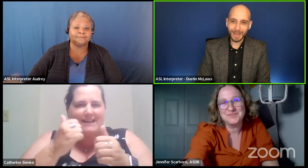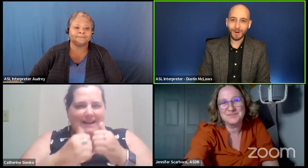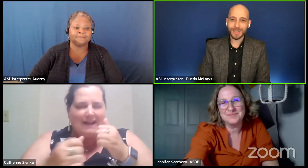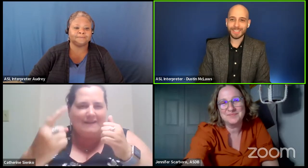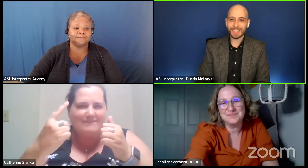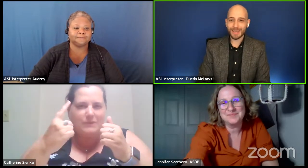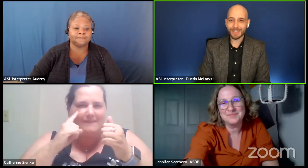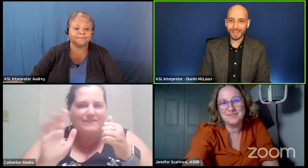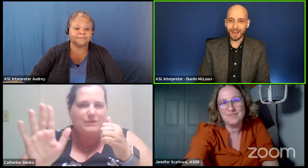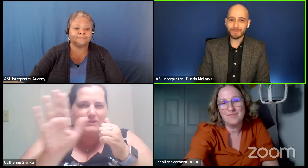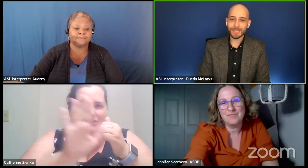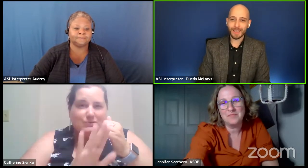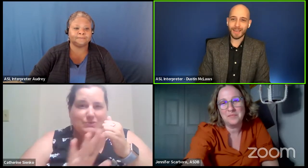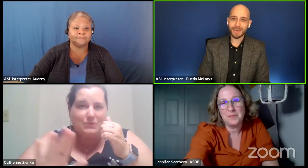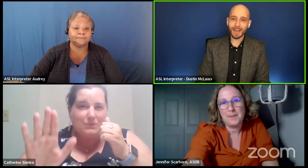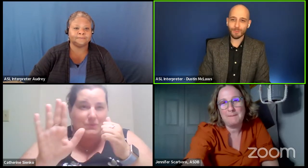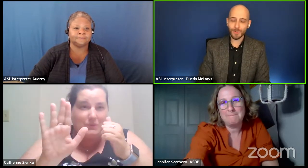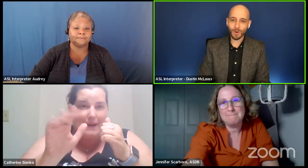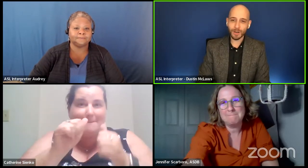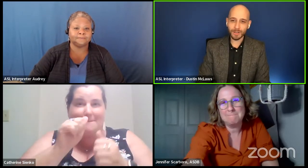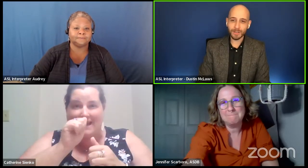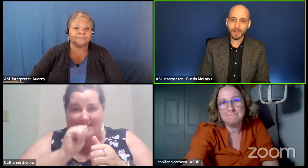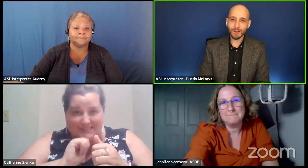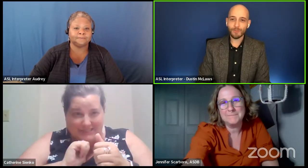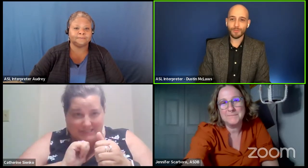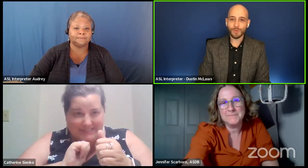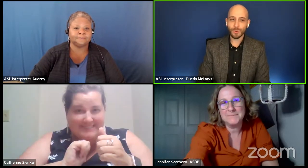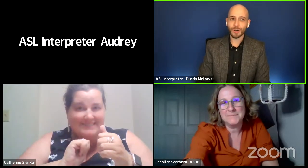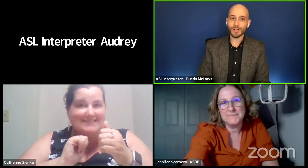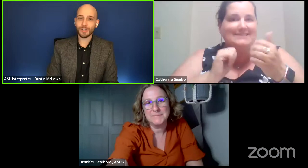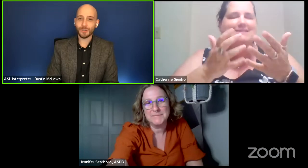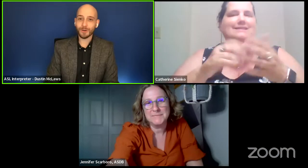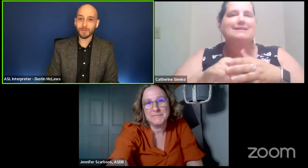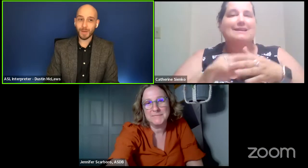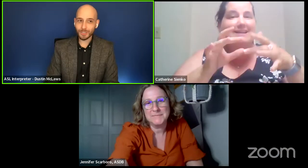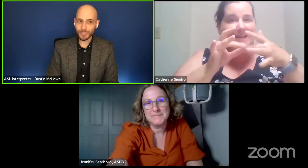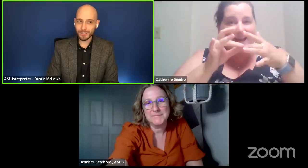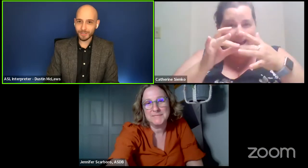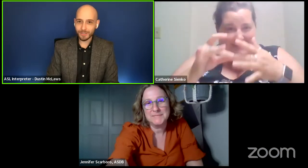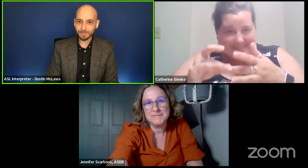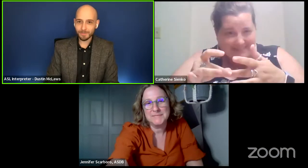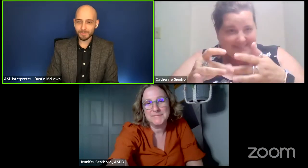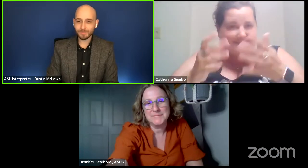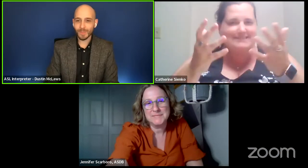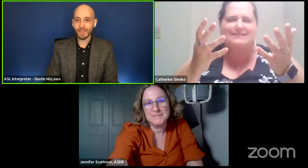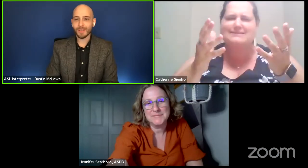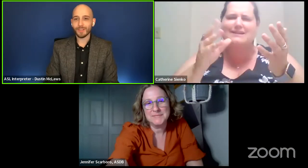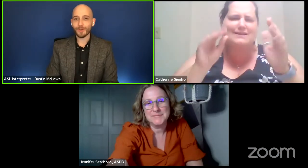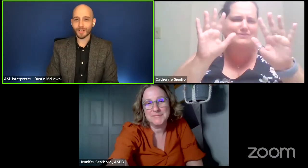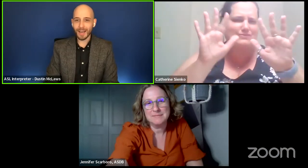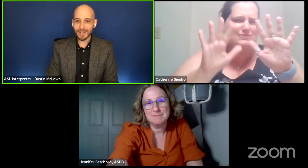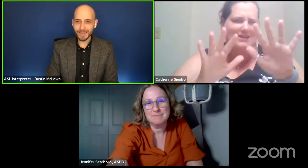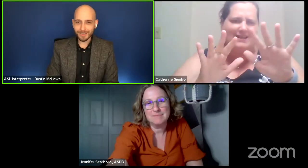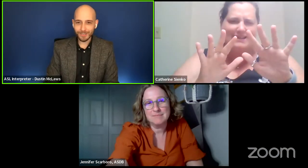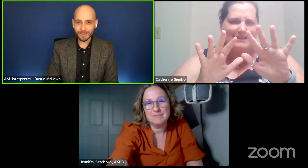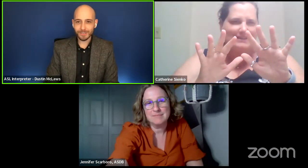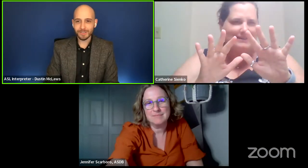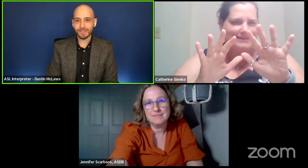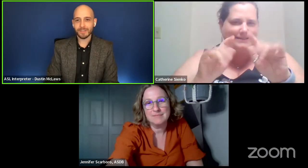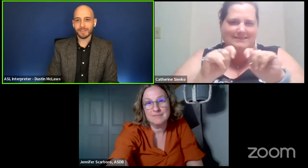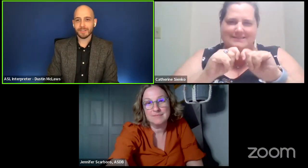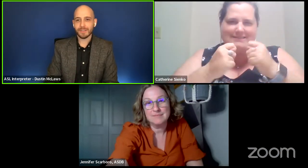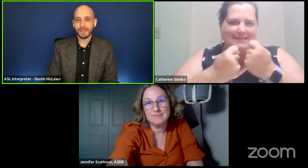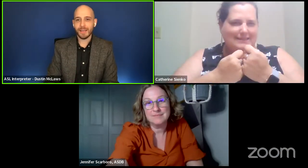All right, I wanted to take the time to thank everyone for your patience, your